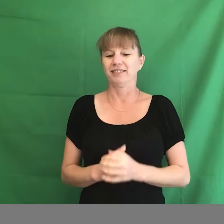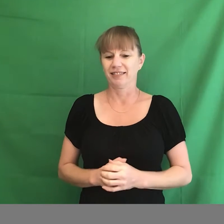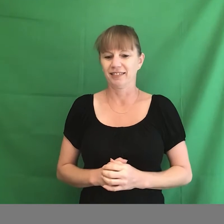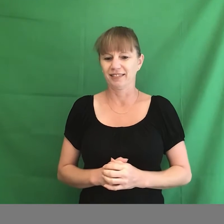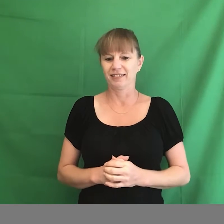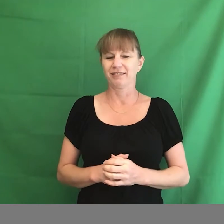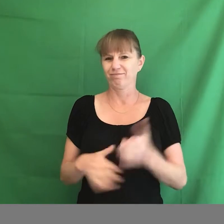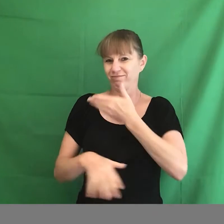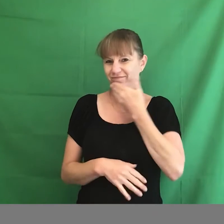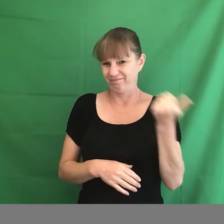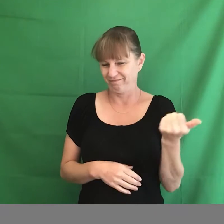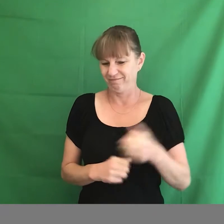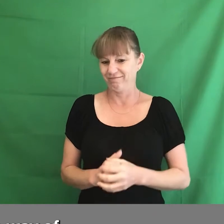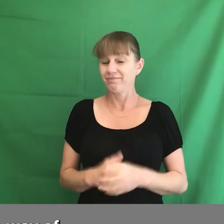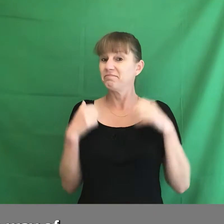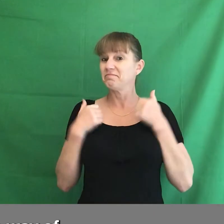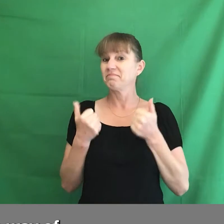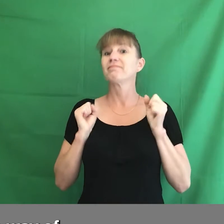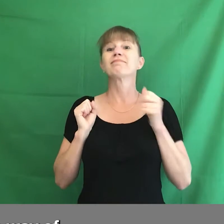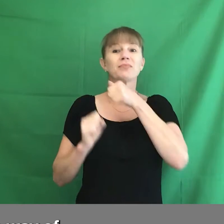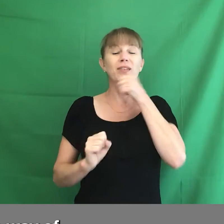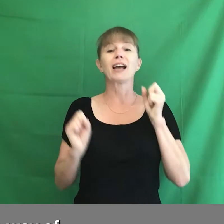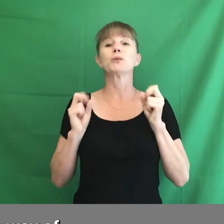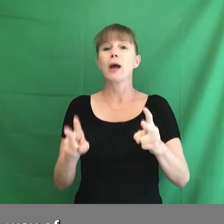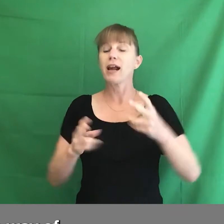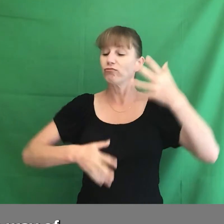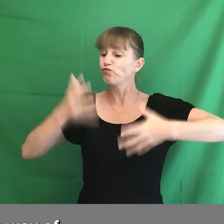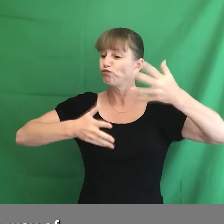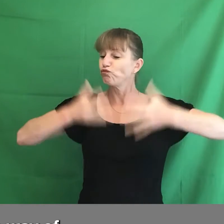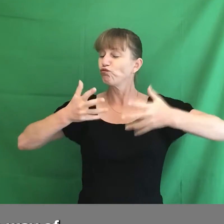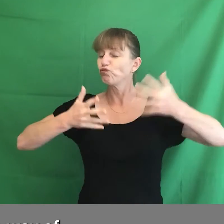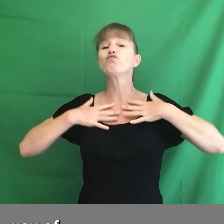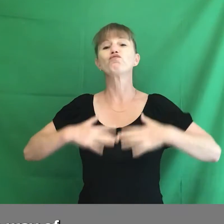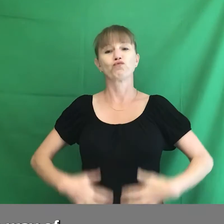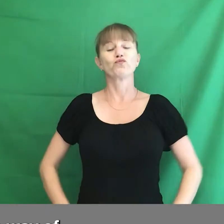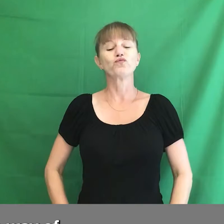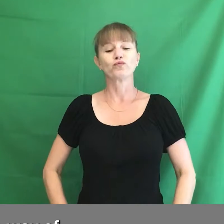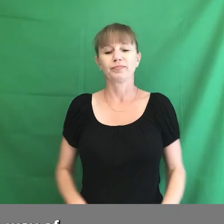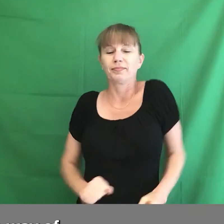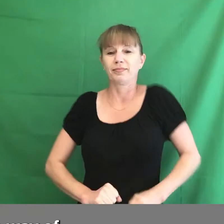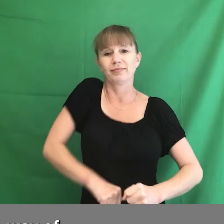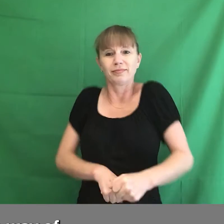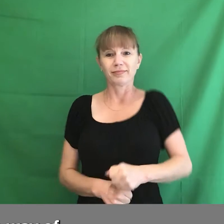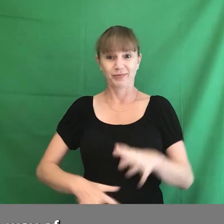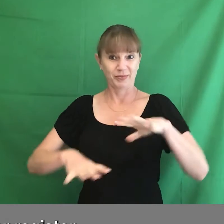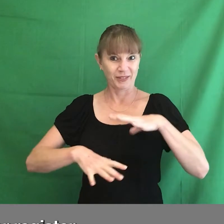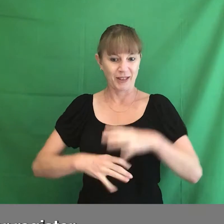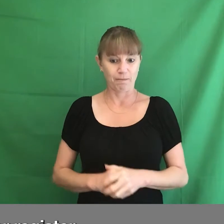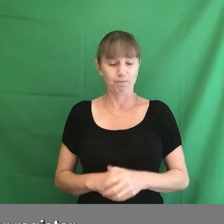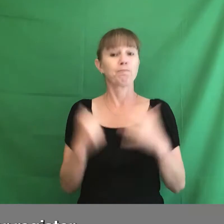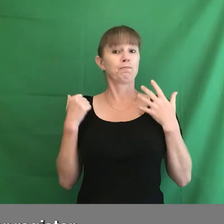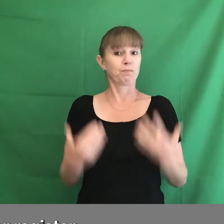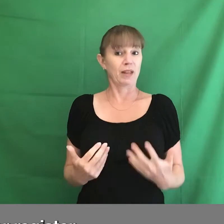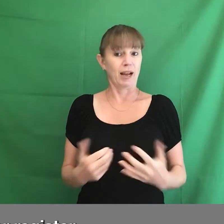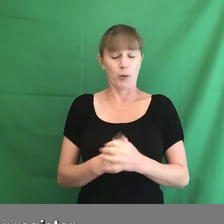woo woo! Lovely. So that's a really nice way of unlocking the upper register of the voice. Speaking